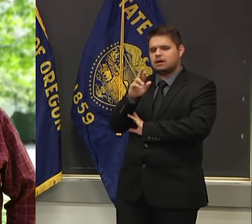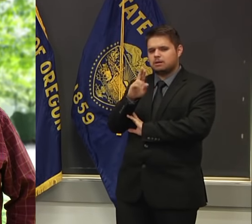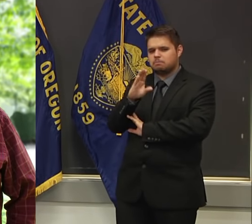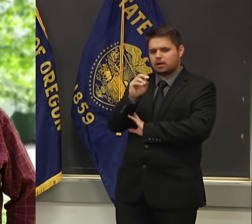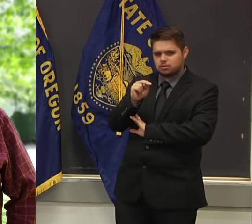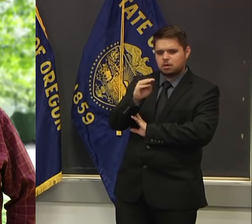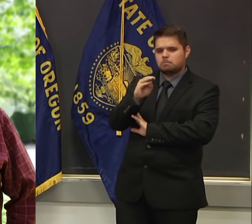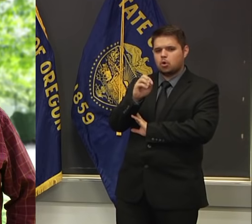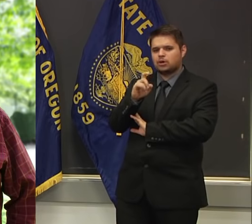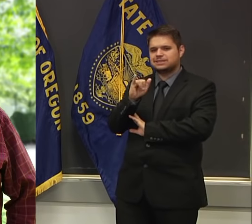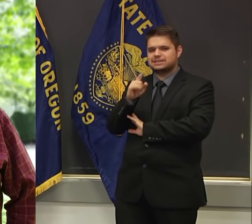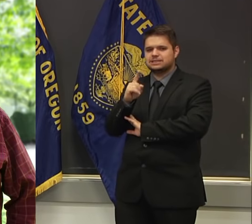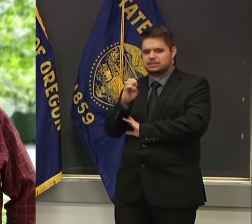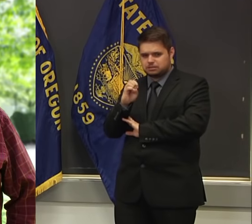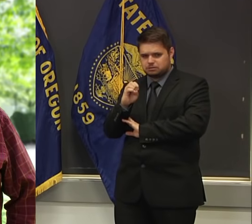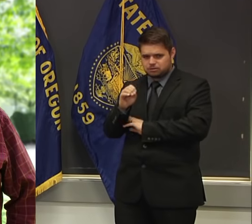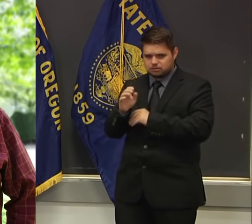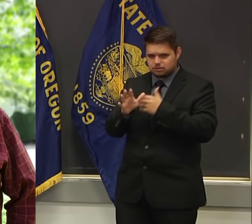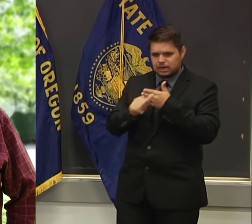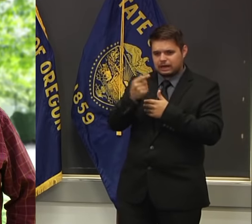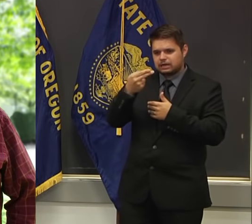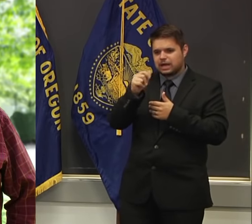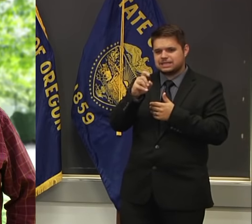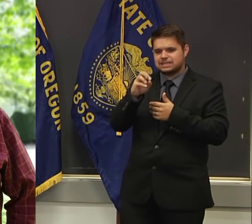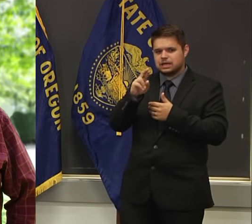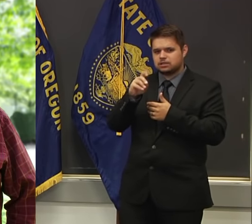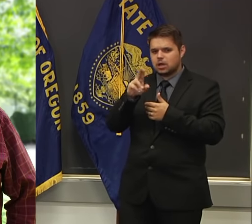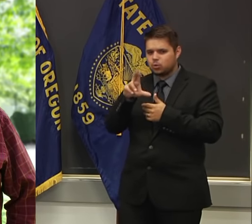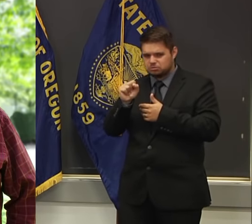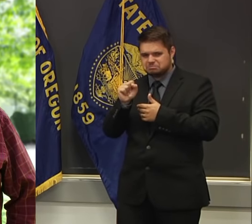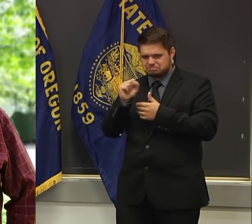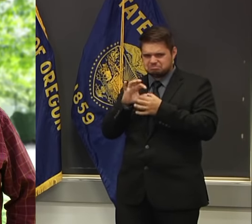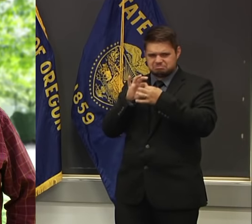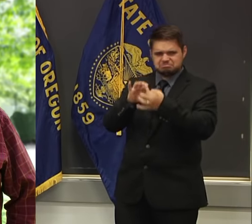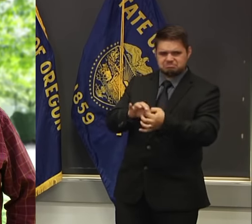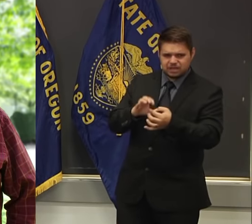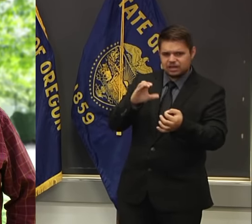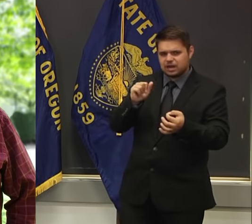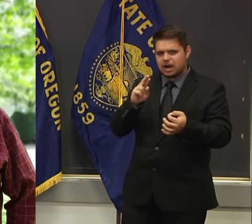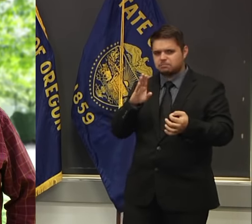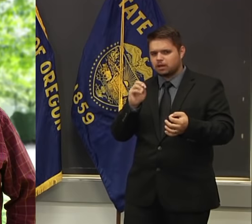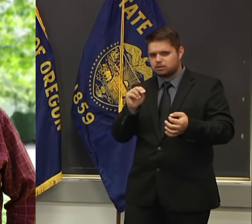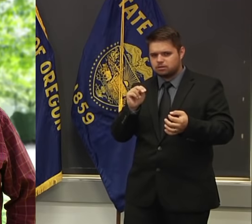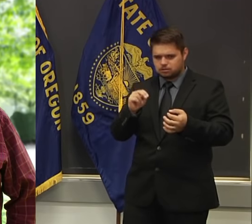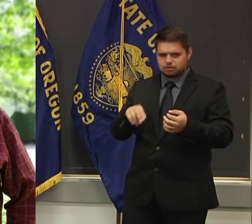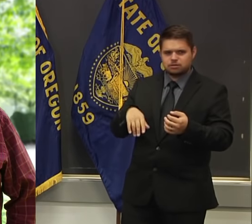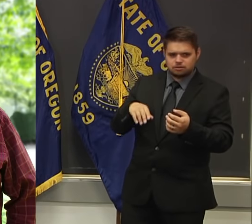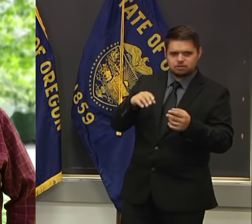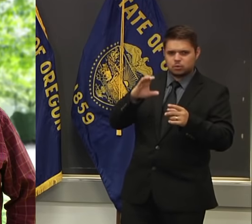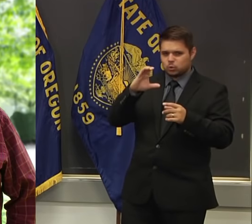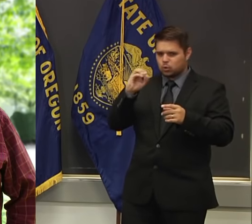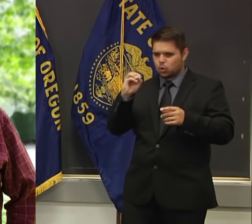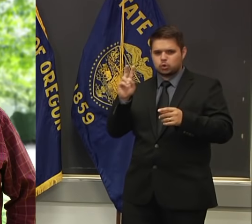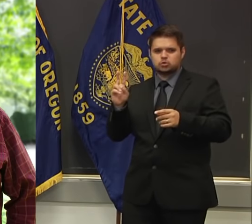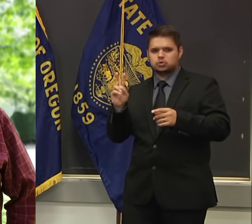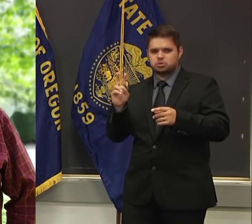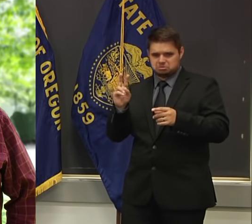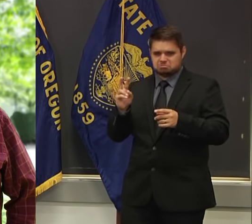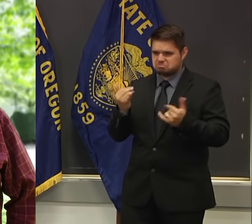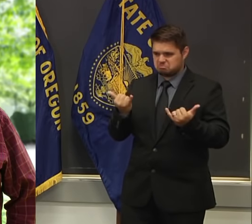hazards to high carbon dioxide are actually relatively minimal and primarily are in